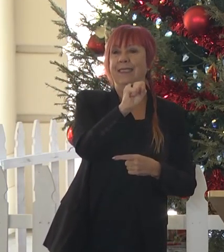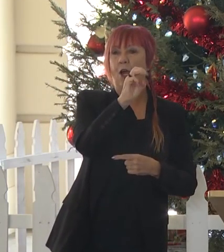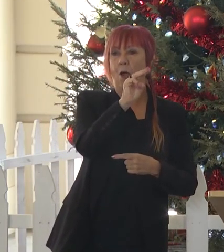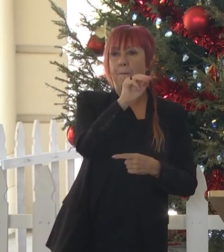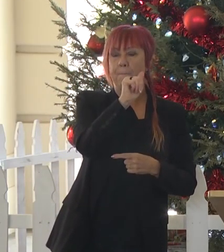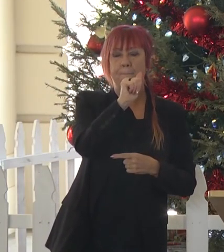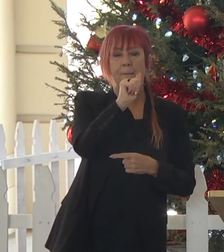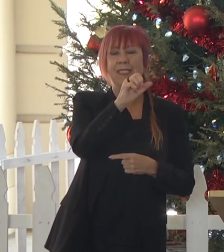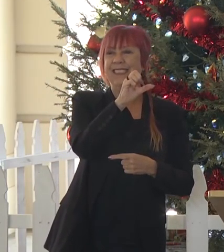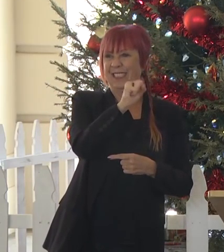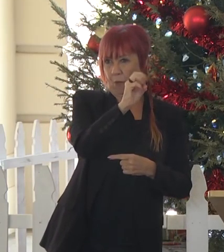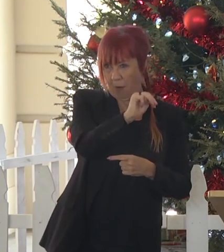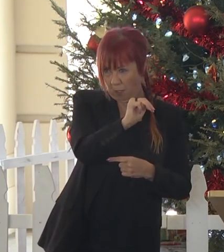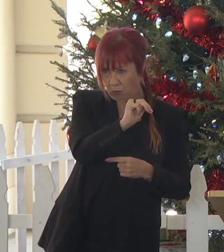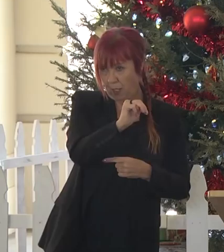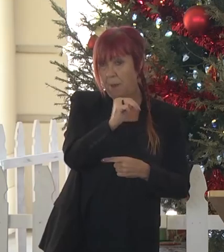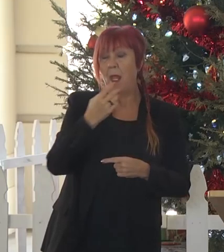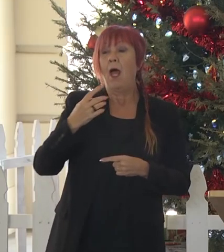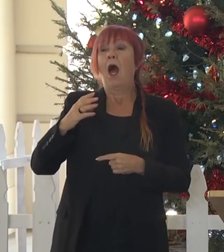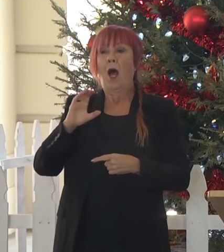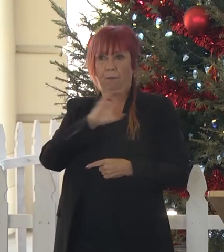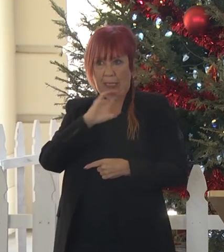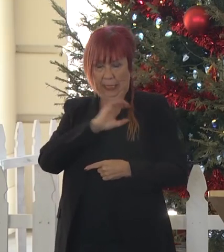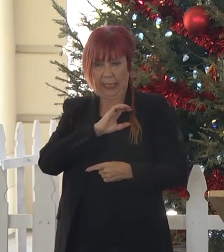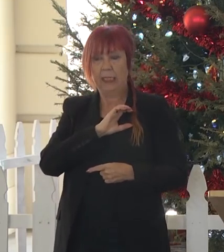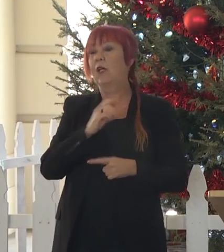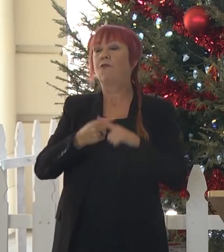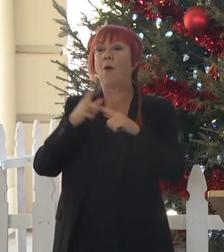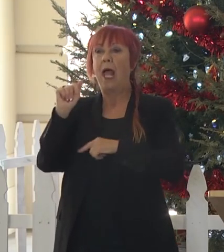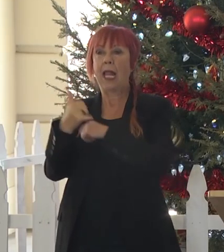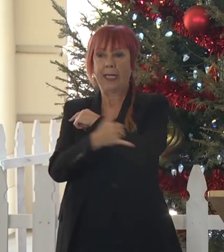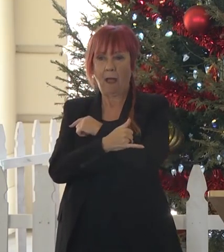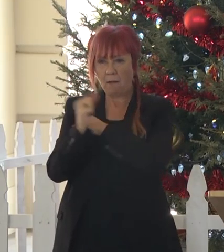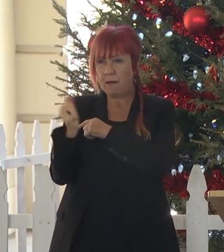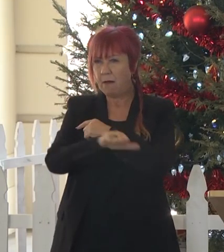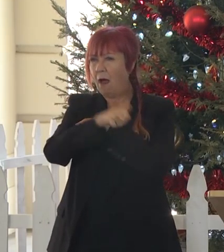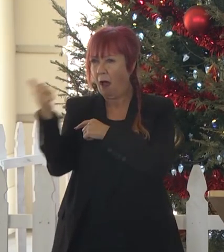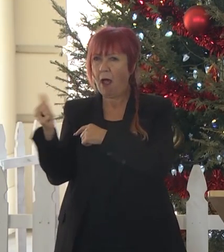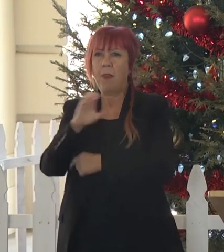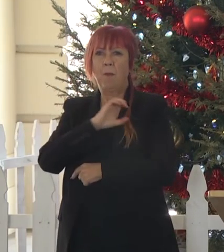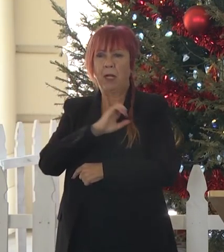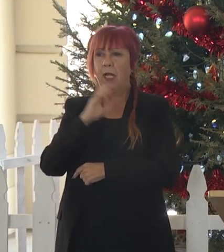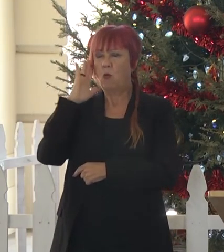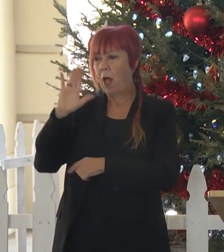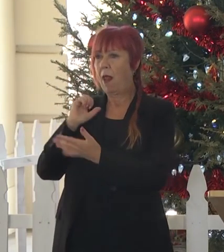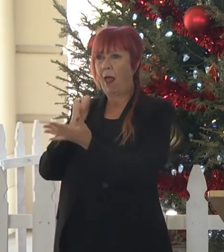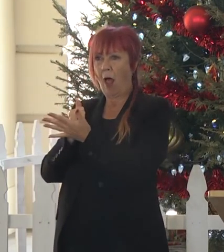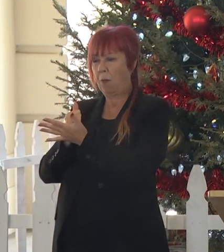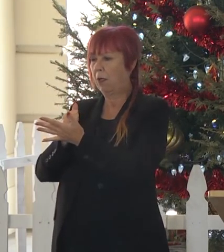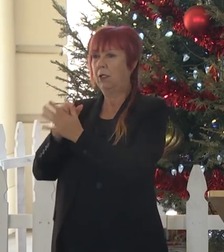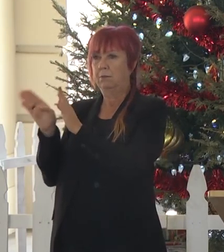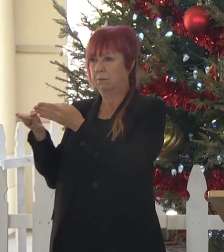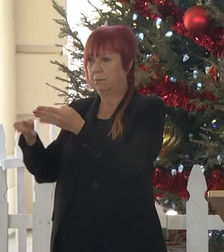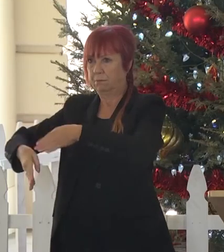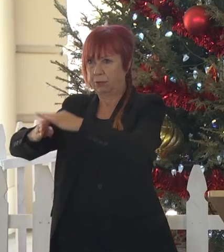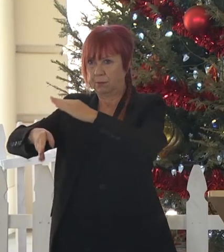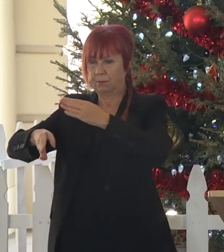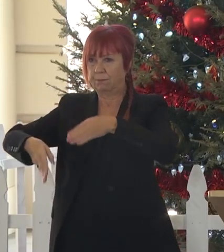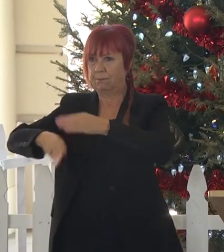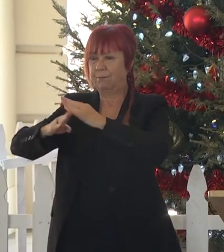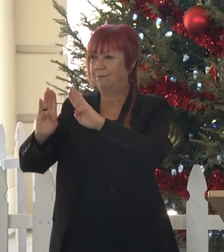enforcement officers from Los Angeles County and the Pasadena Police Department and other law enforcement officers as well. There are